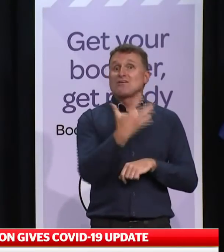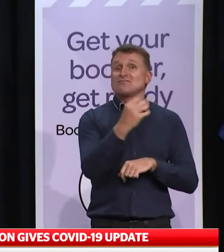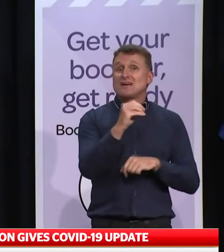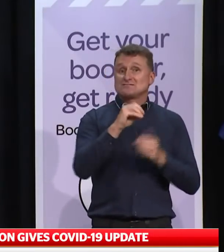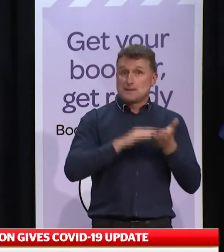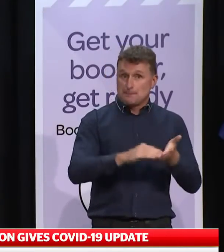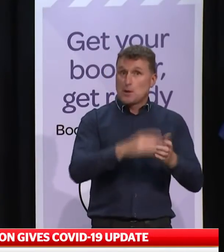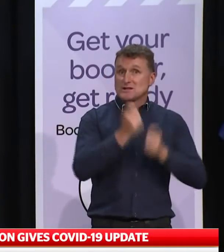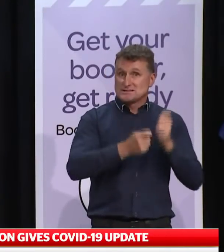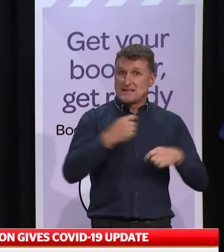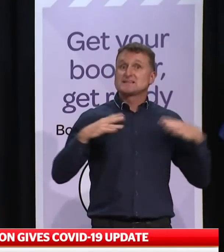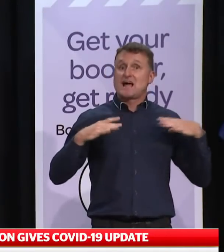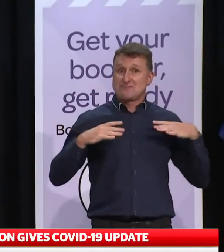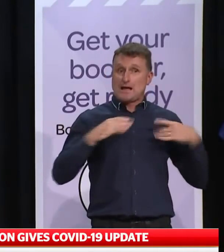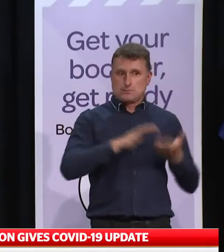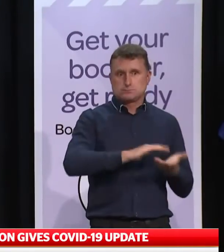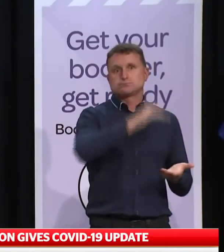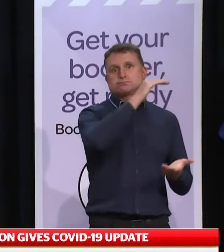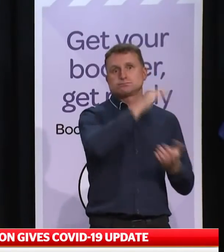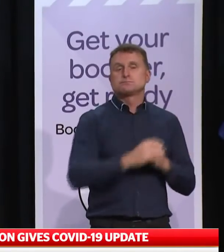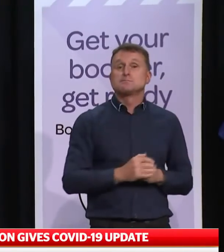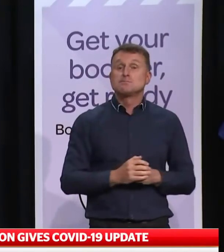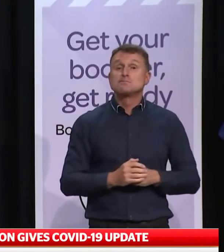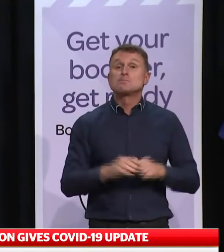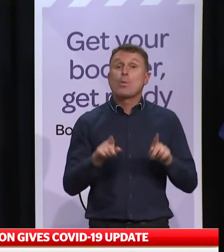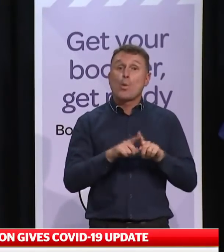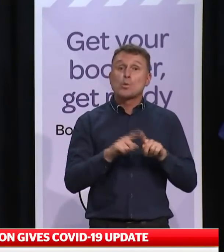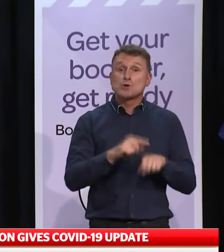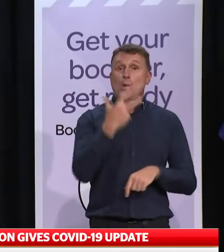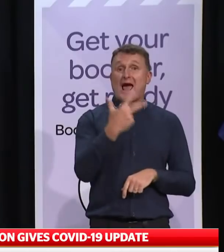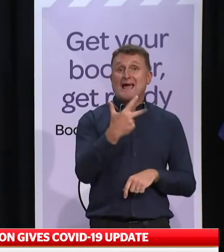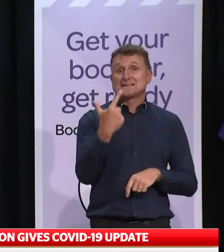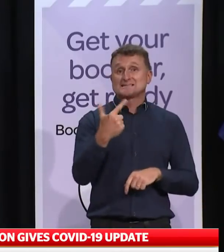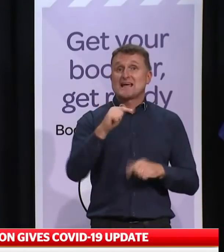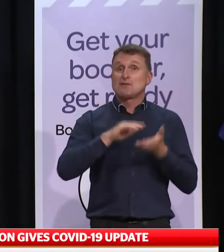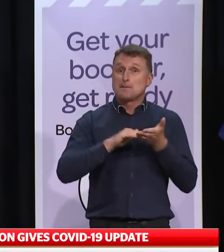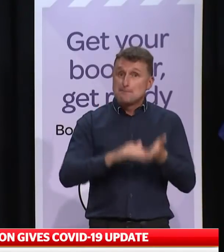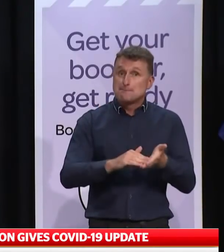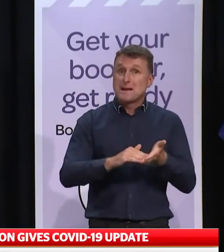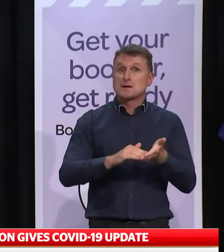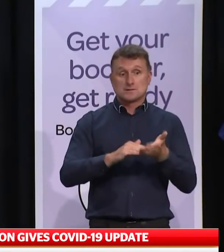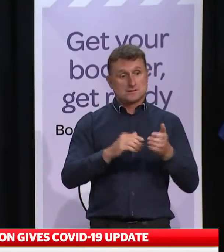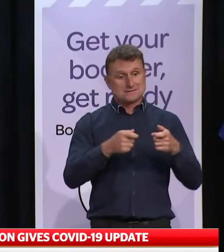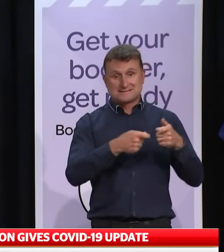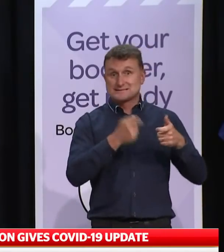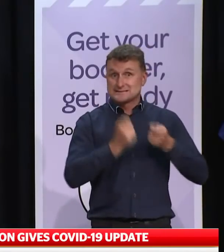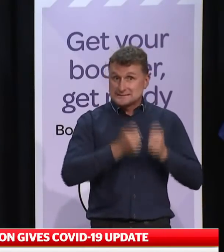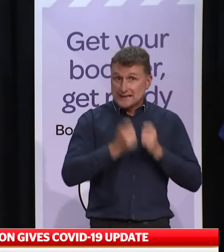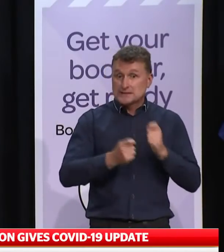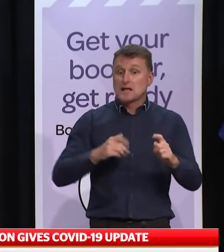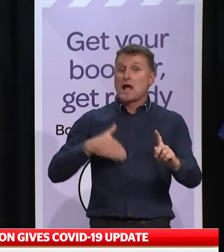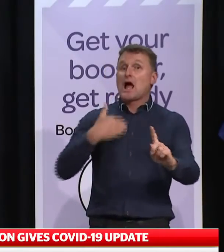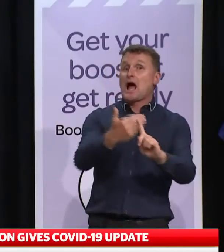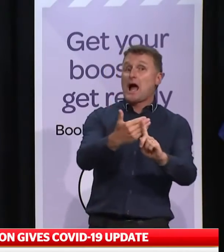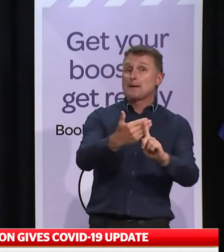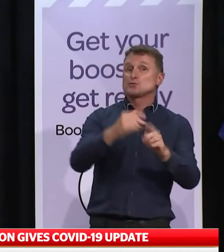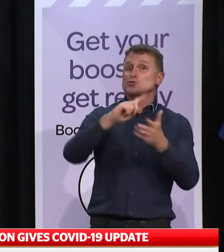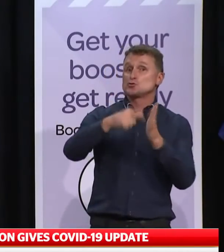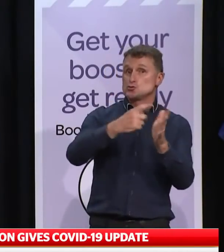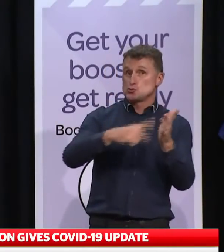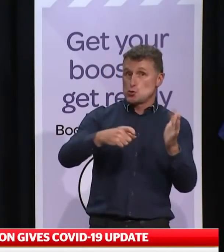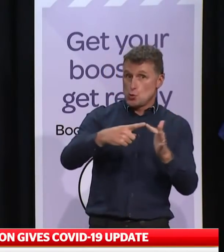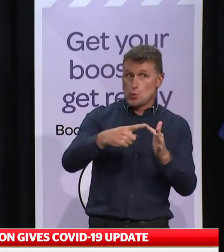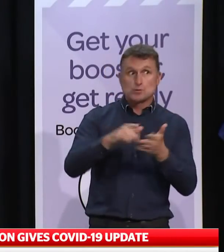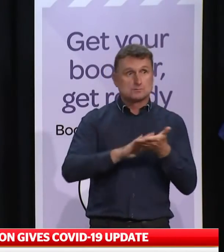2 months. An additional 87 million rapid antigen tests have been ordered through to June, which will allow for regular and